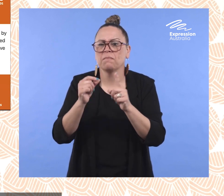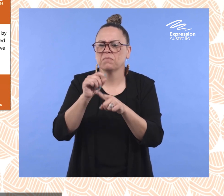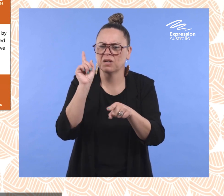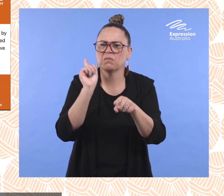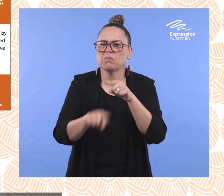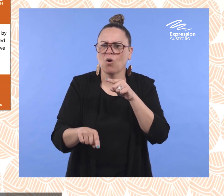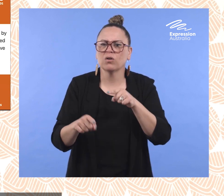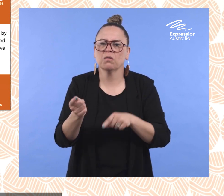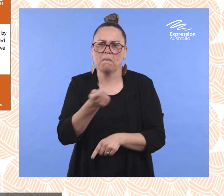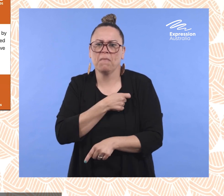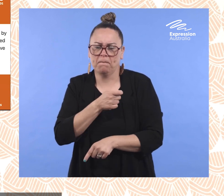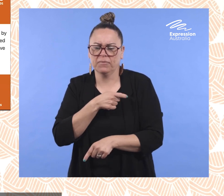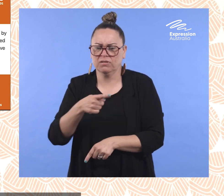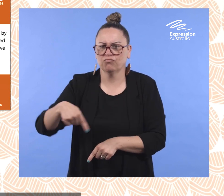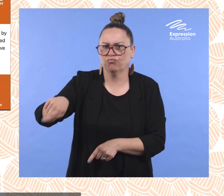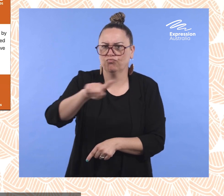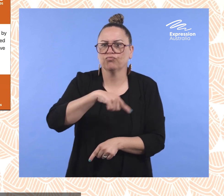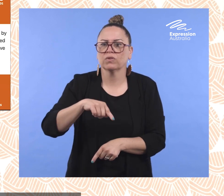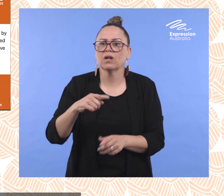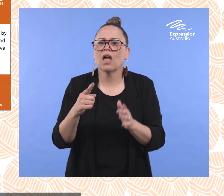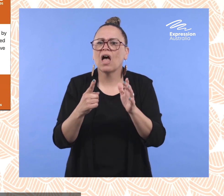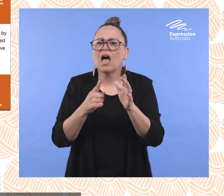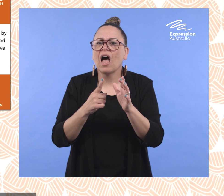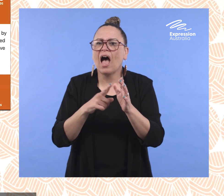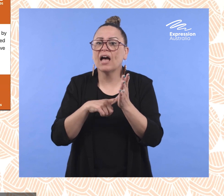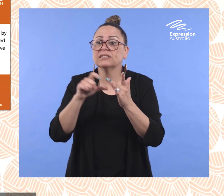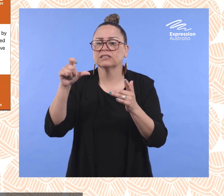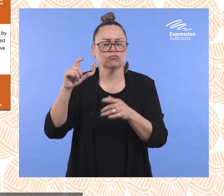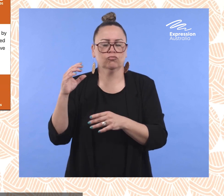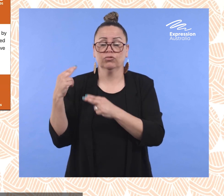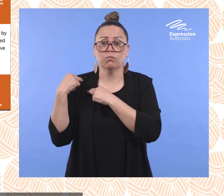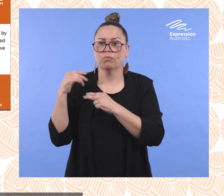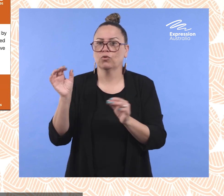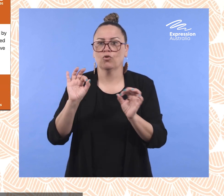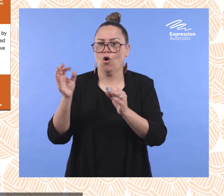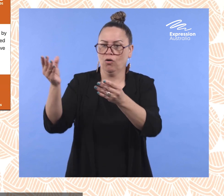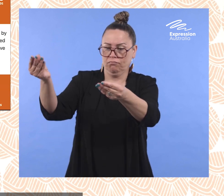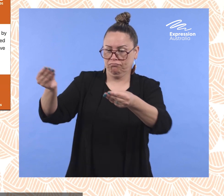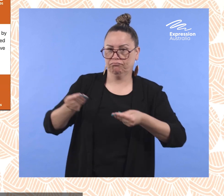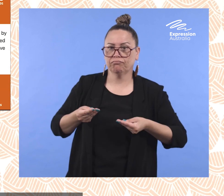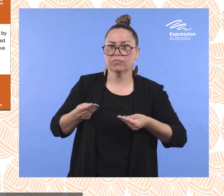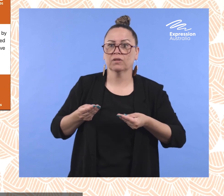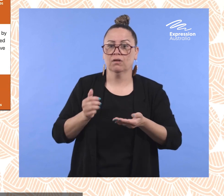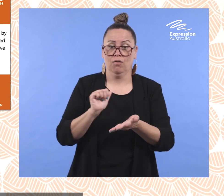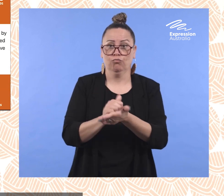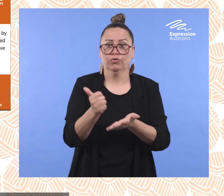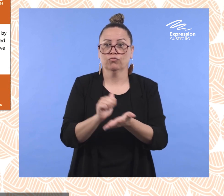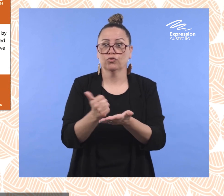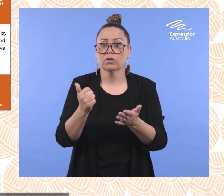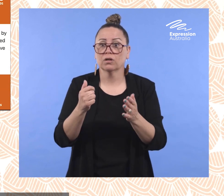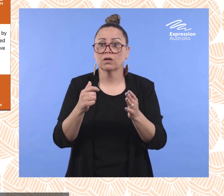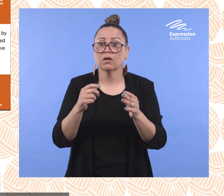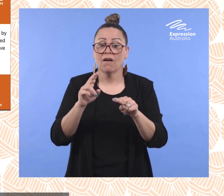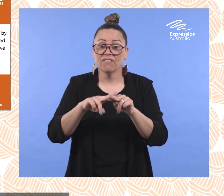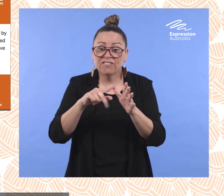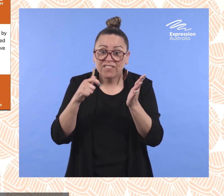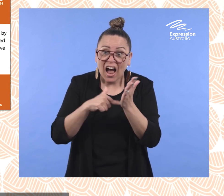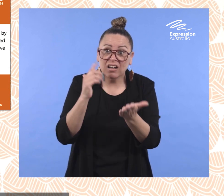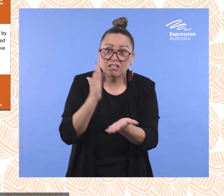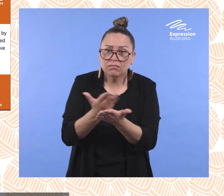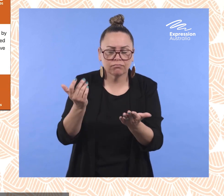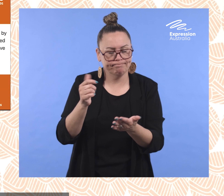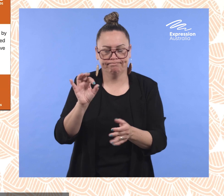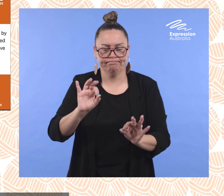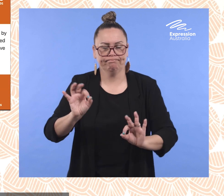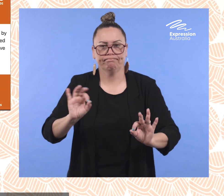but the AEC had no role. Then they had to print them as they were. They had no role in fact-checking. So, of course, there would